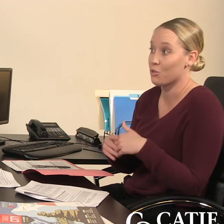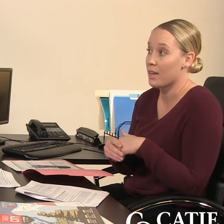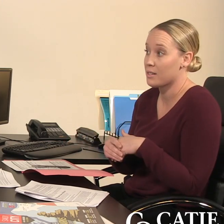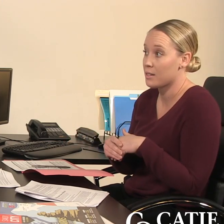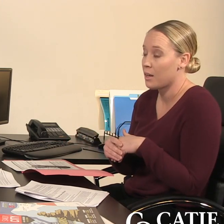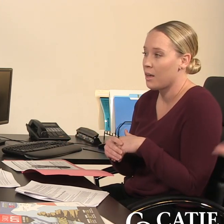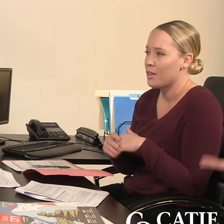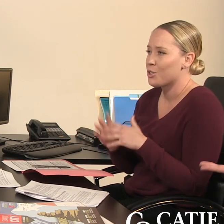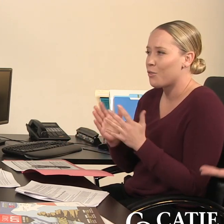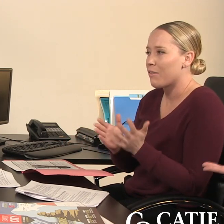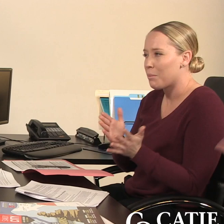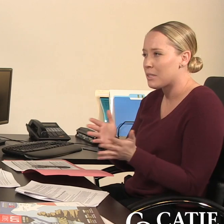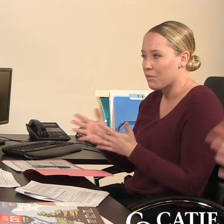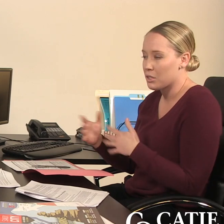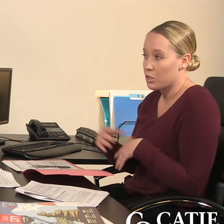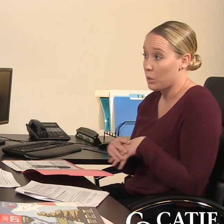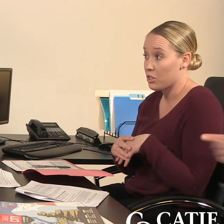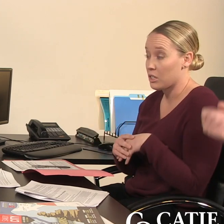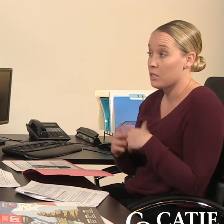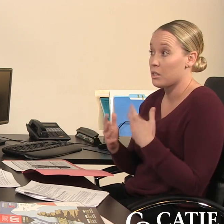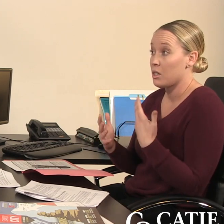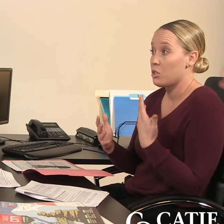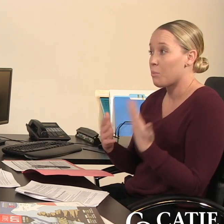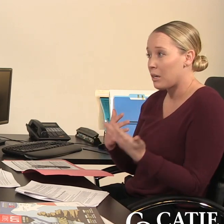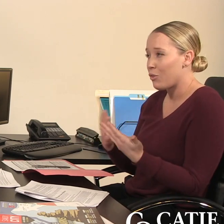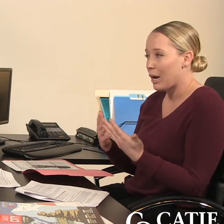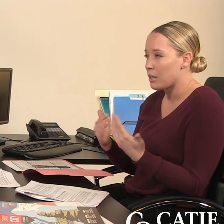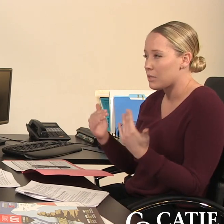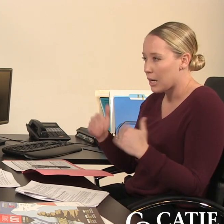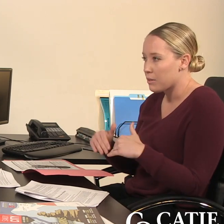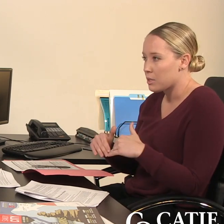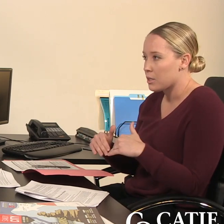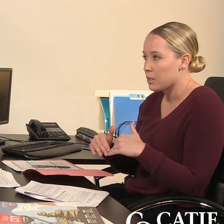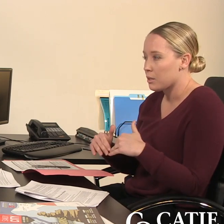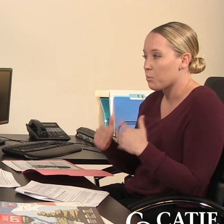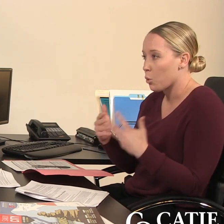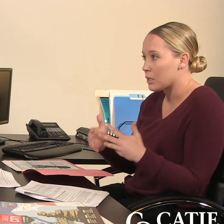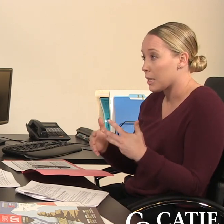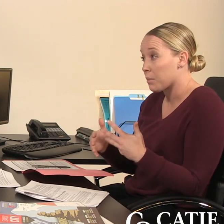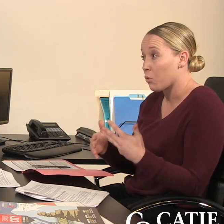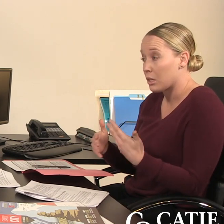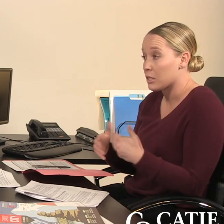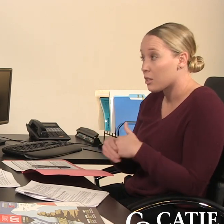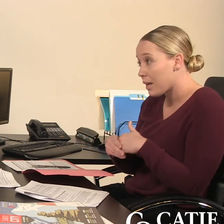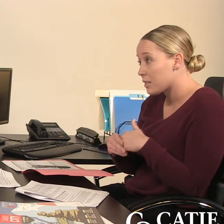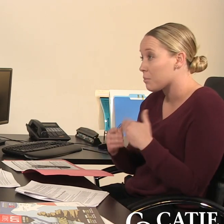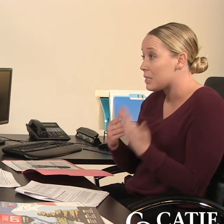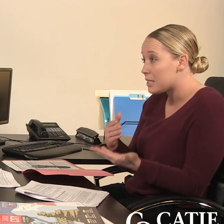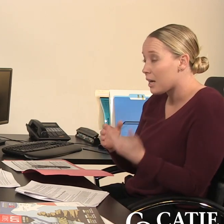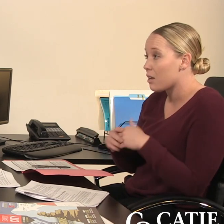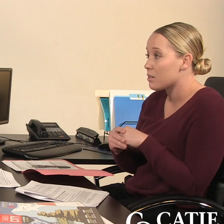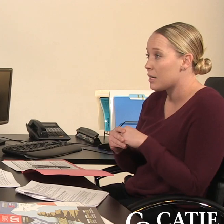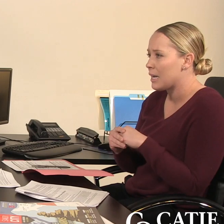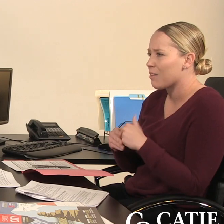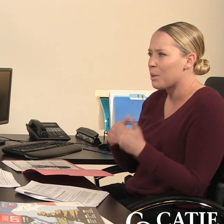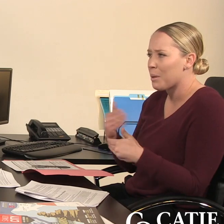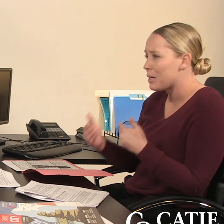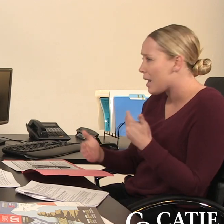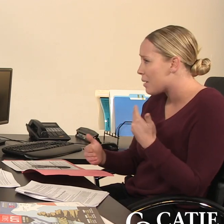address. So you've given me several situations. Do you mind if we kind of dive into more in depth of what these look like, some details, give me maybe names